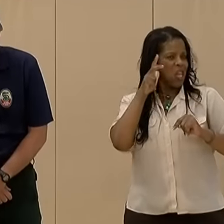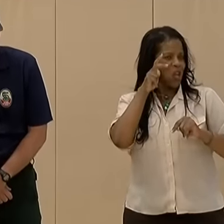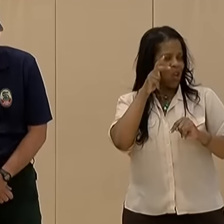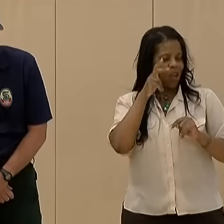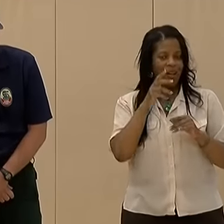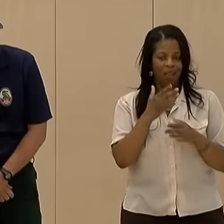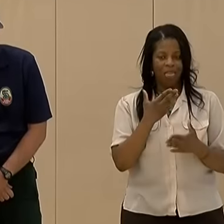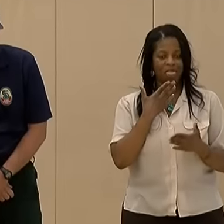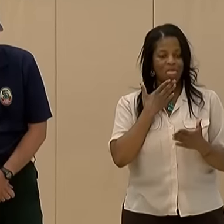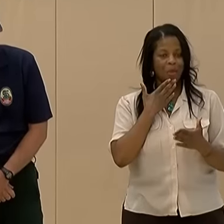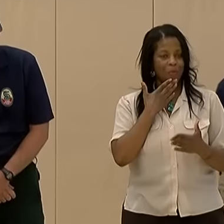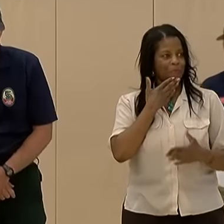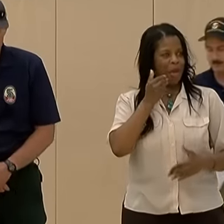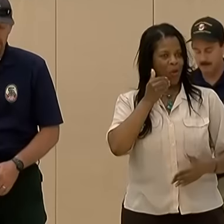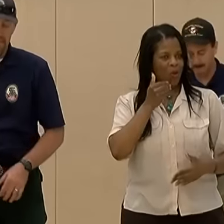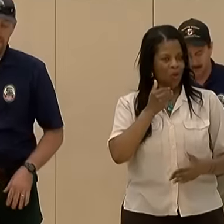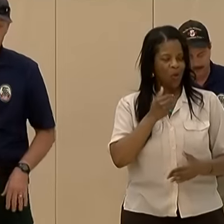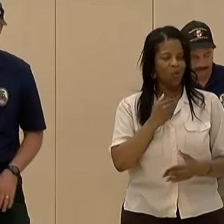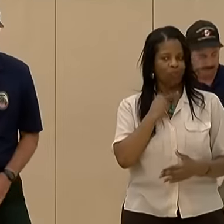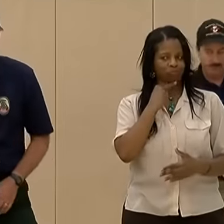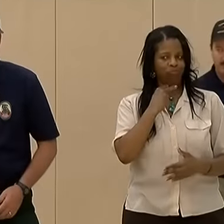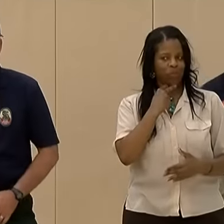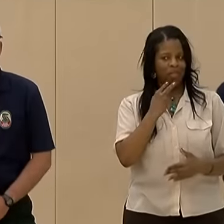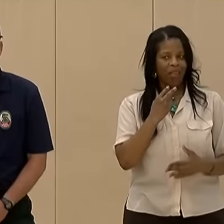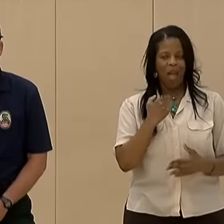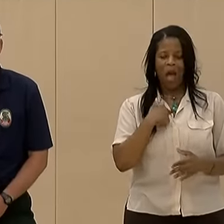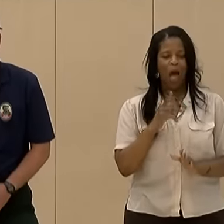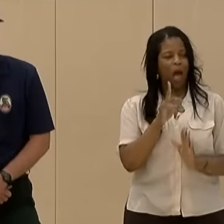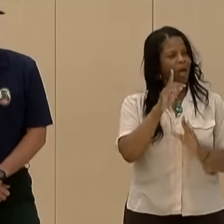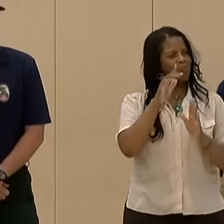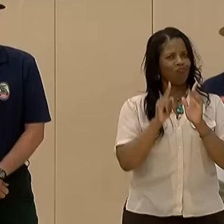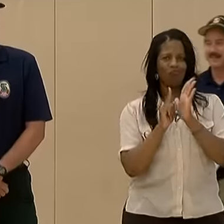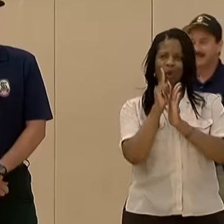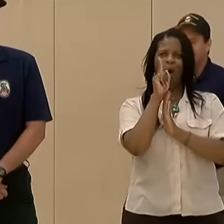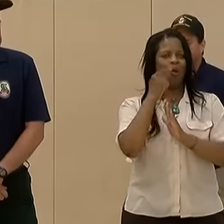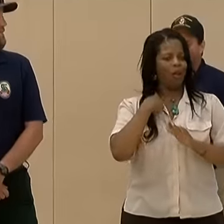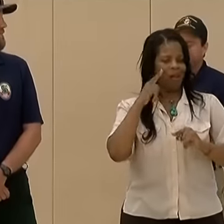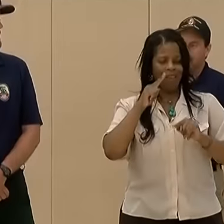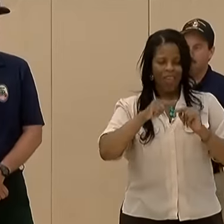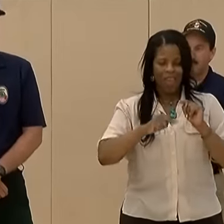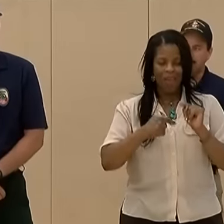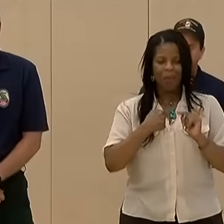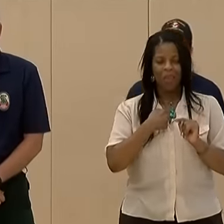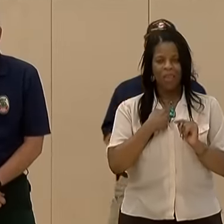How's that? Better? Too tall. I have to be short like Mark.